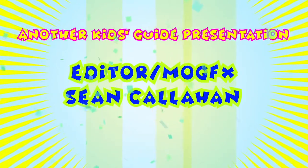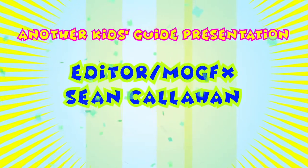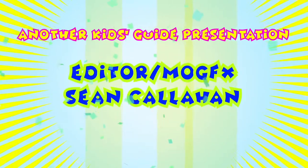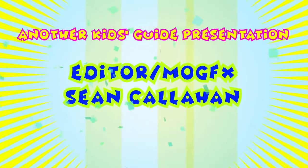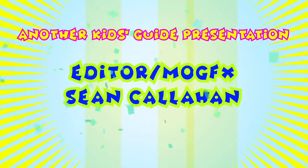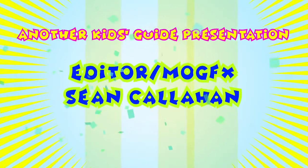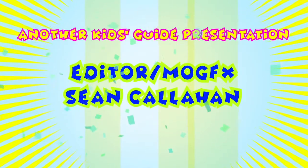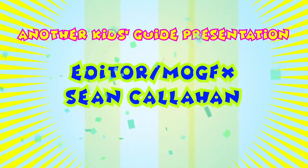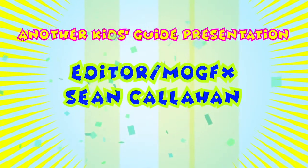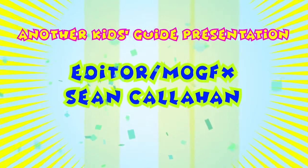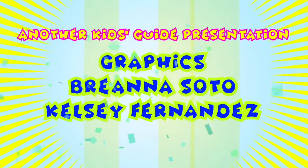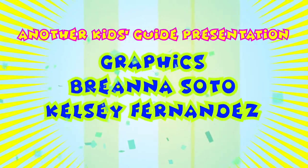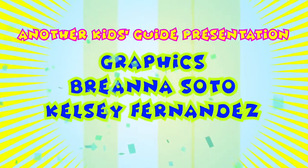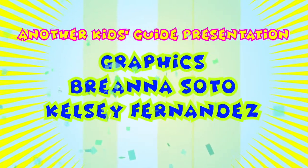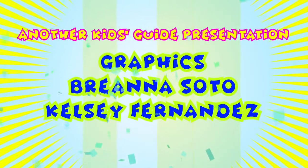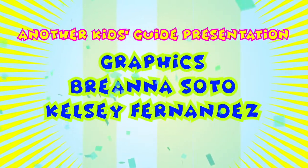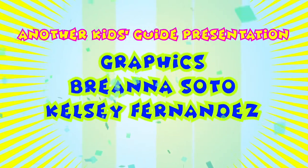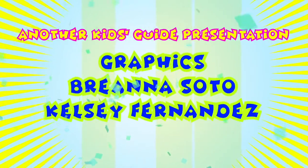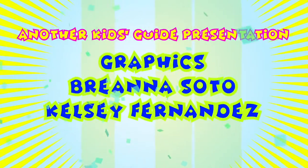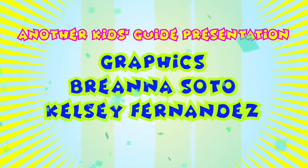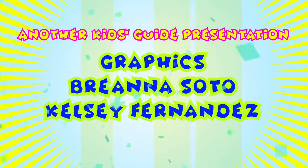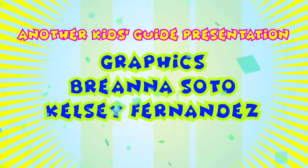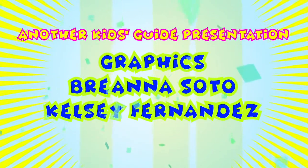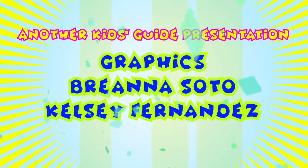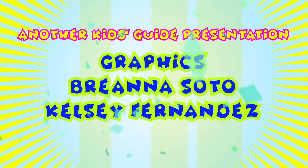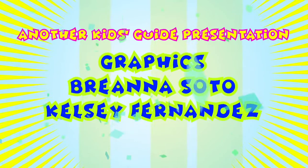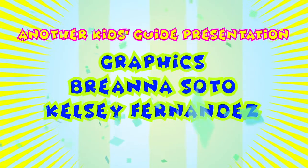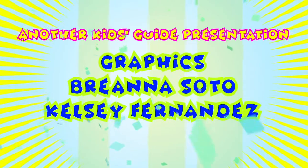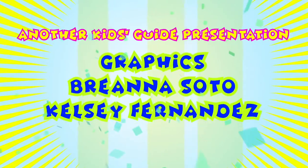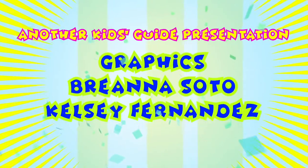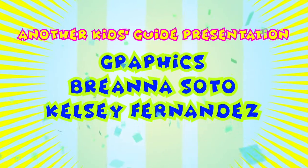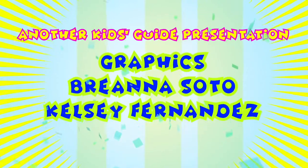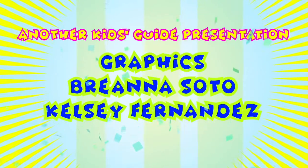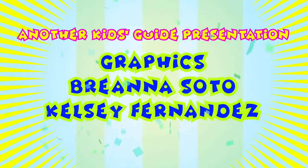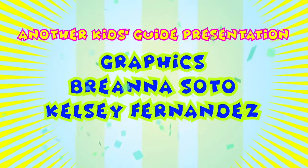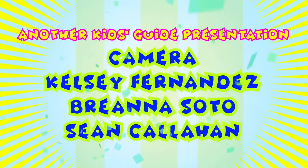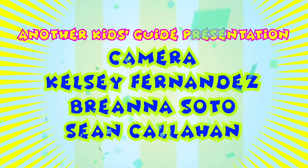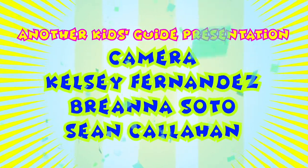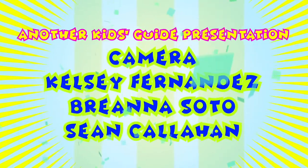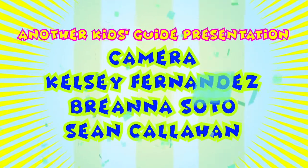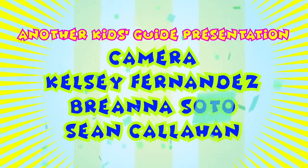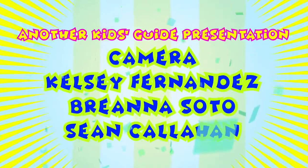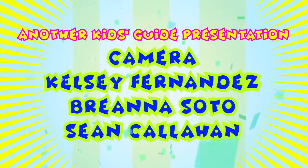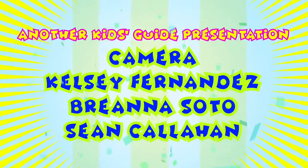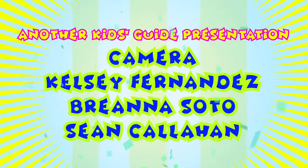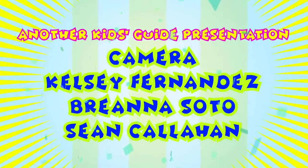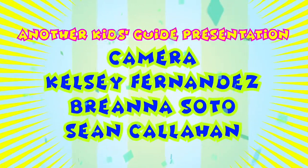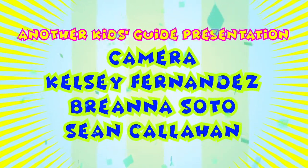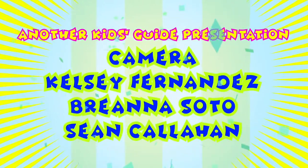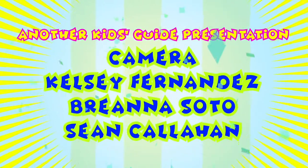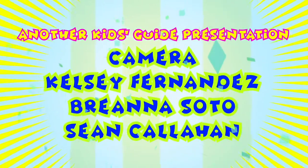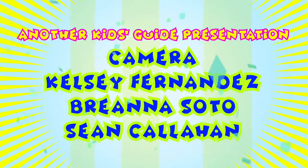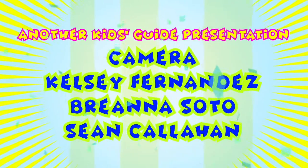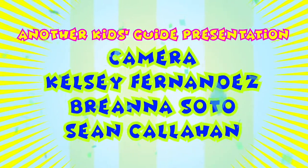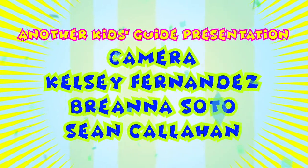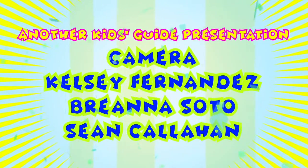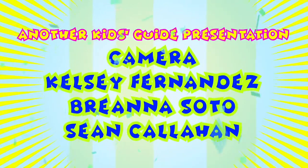Editor/MOGFX, CALLAHAN. Graphics, Breanna, SOTO and FERNANDEZ. Camera, FERNANDEZ, Breanna, SOTO and